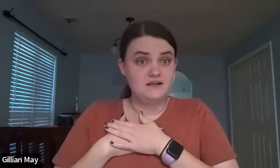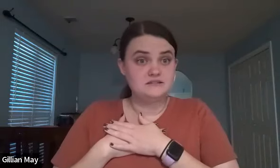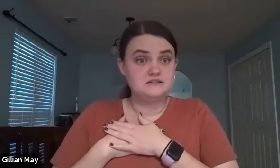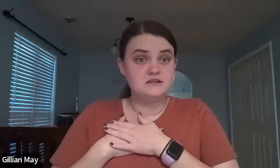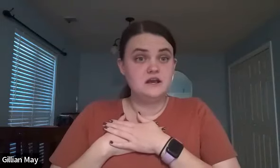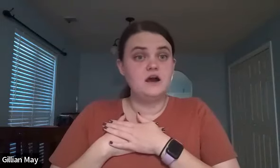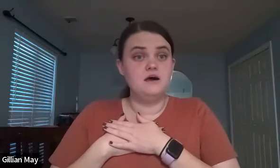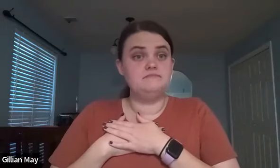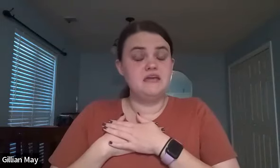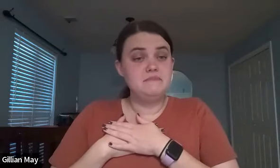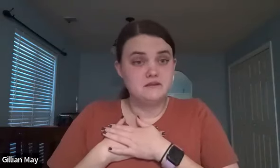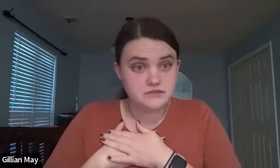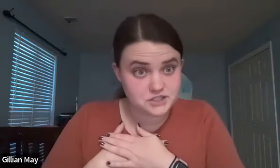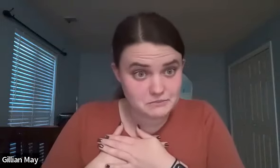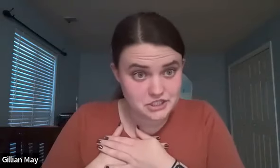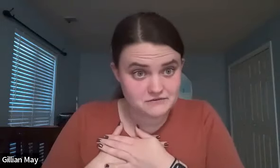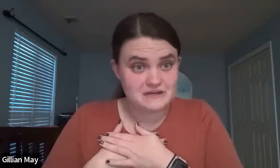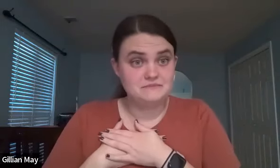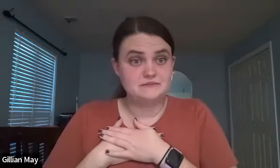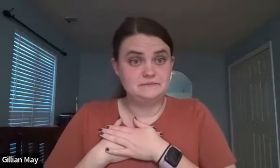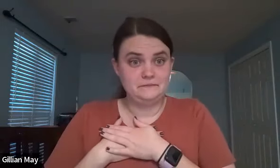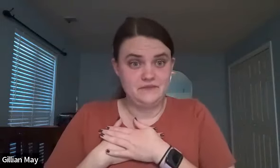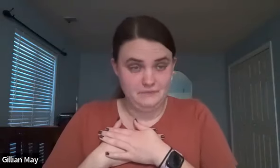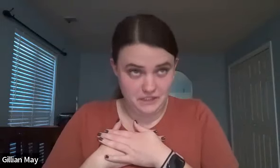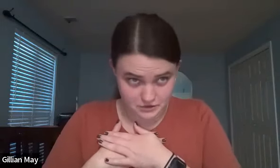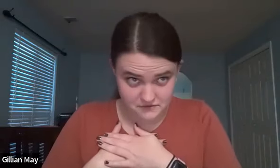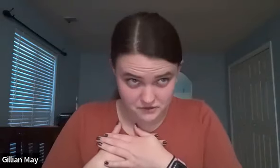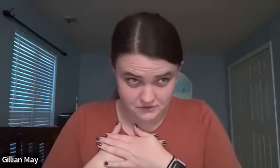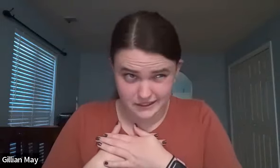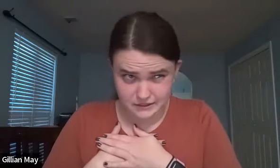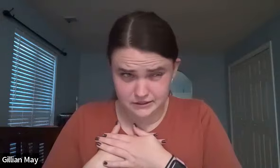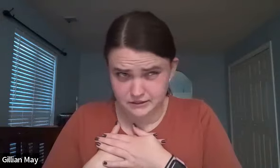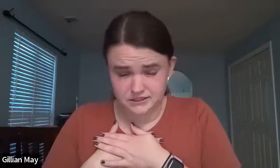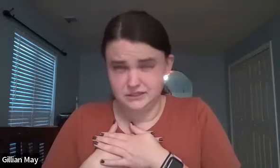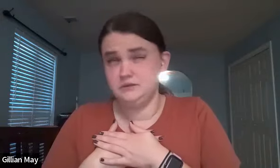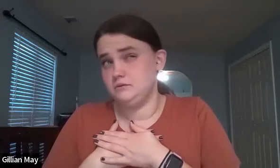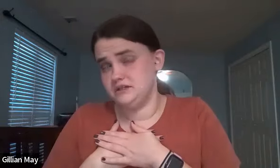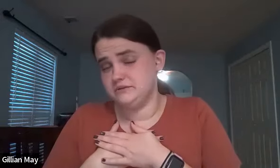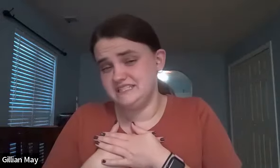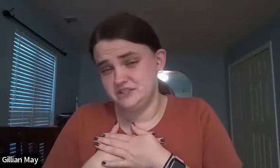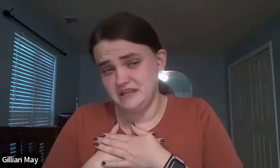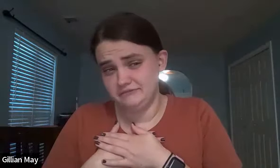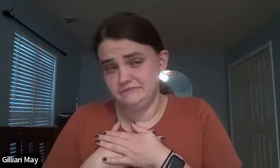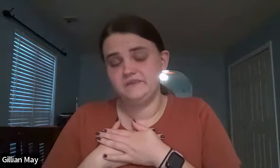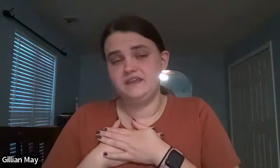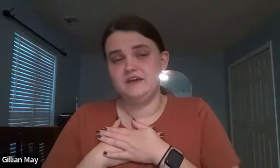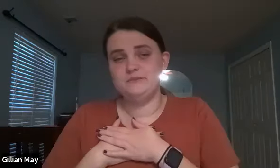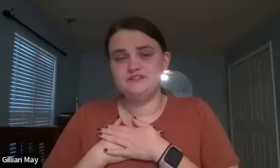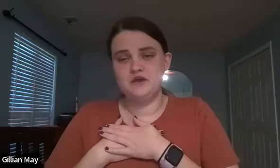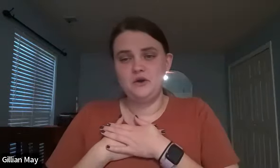class, they made complete gibberish of their names. I mean, you sat there and you're like, what did you say? And